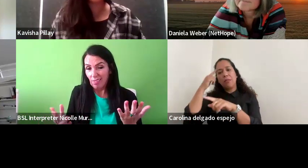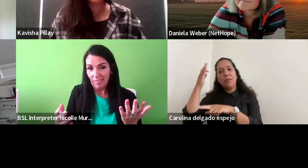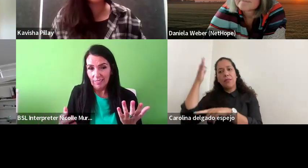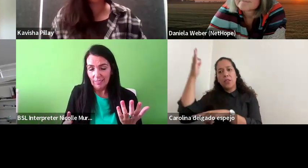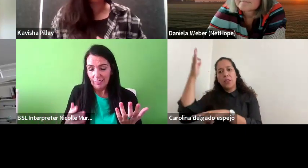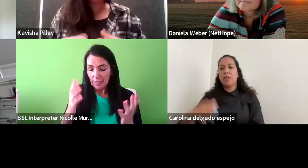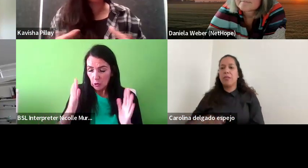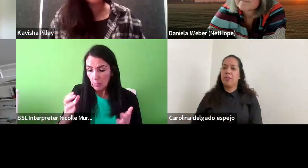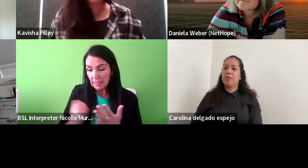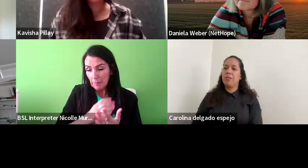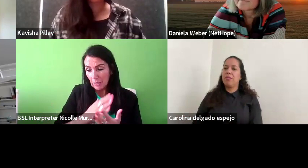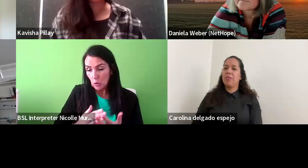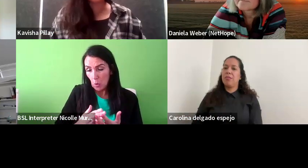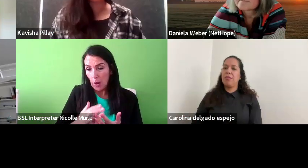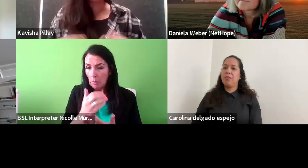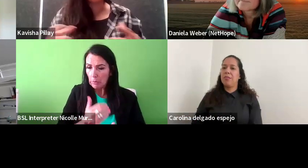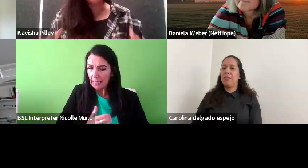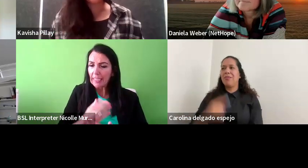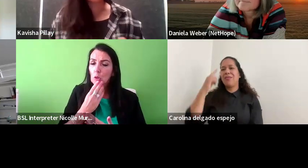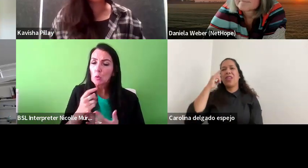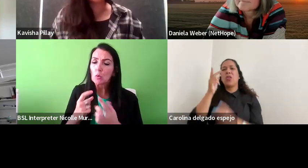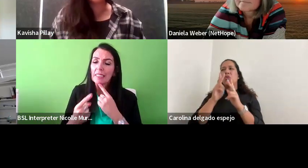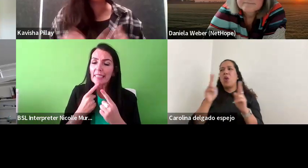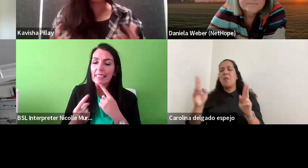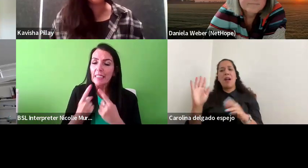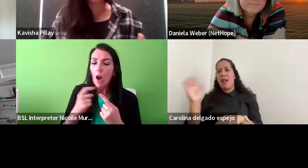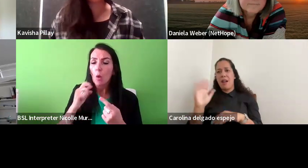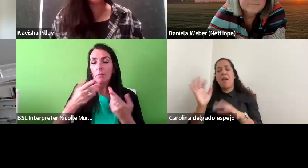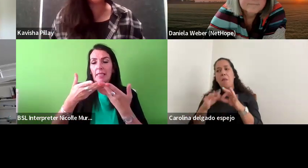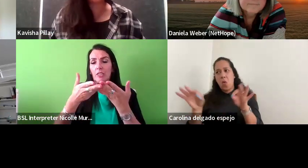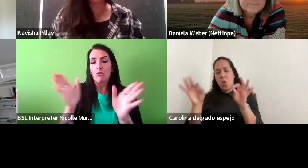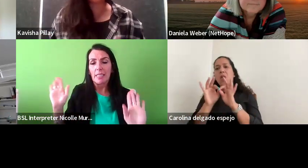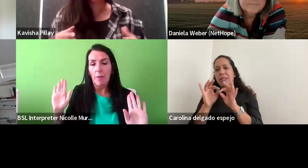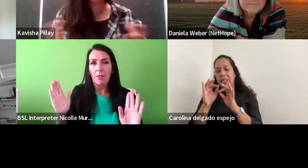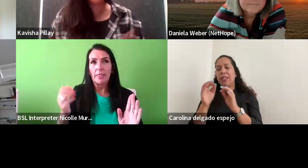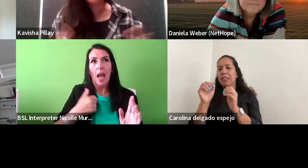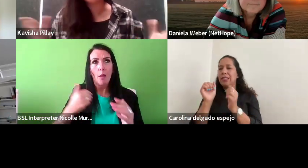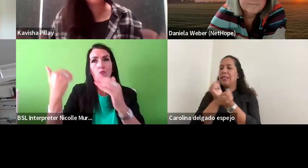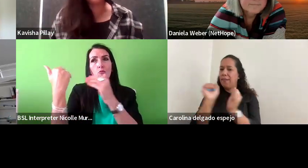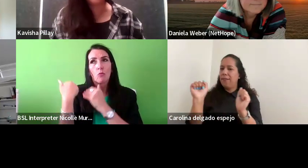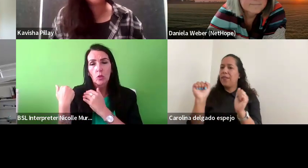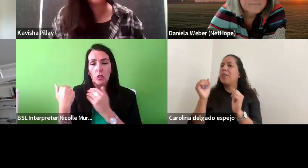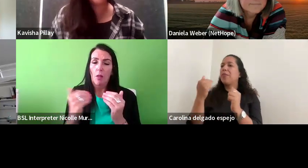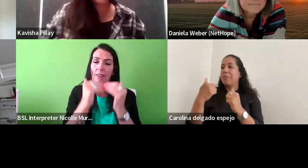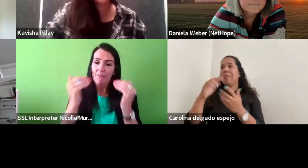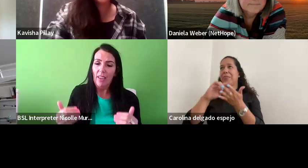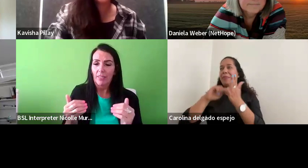to make sure that you're protecting user data, that you're going to be transparent, that you're willing to be accountable, fair,